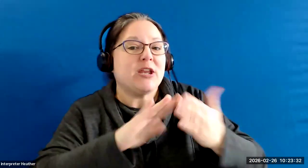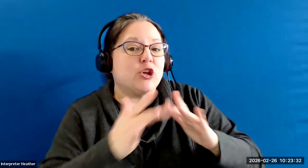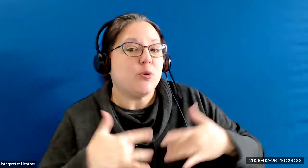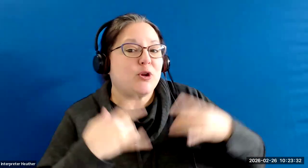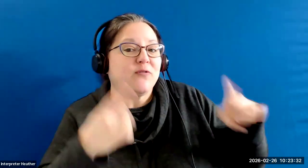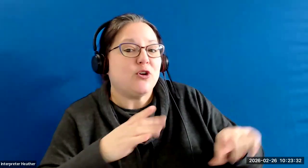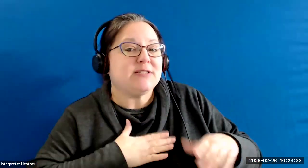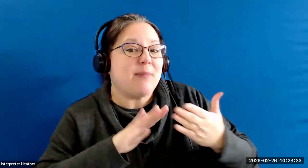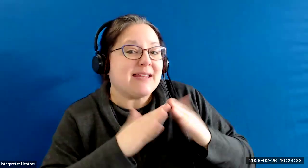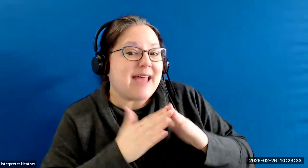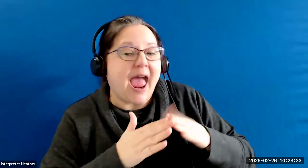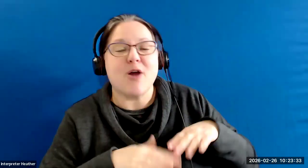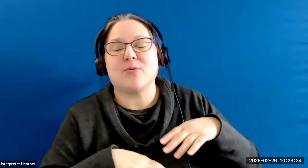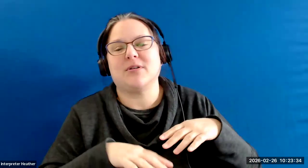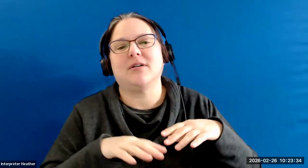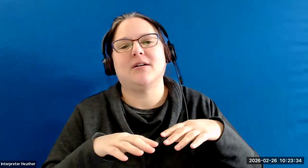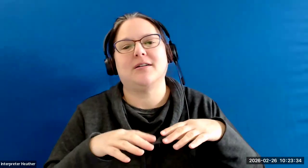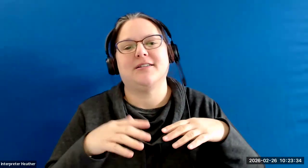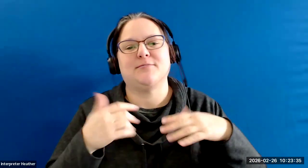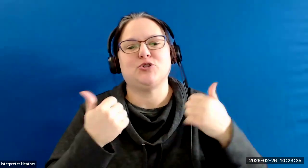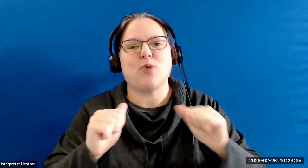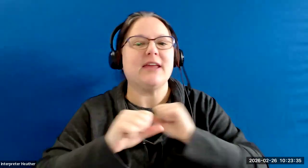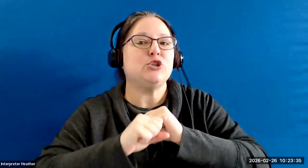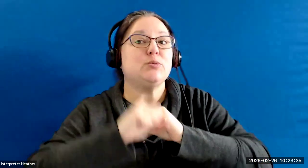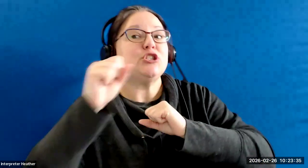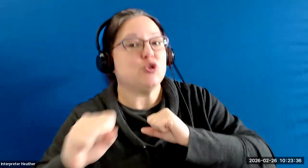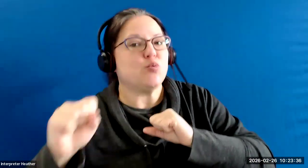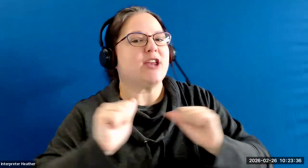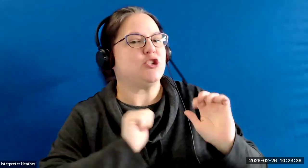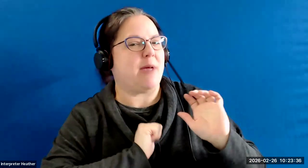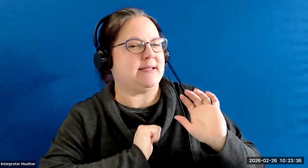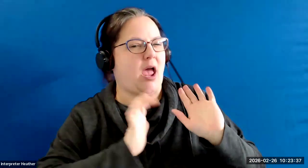my little township, um, as a way to